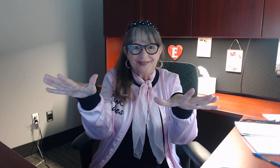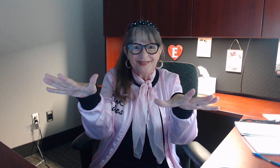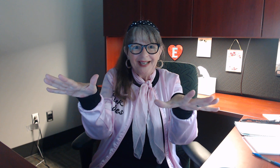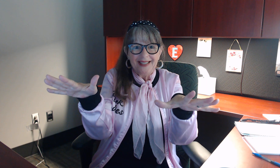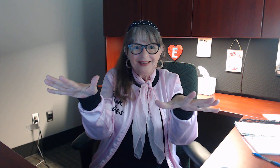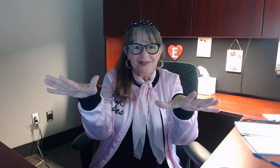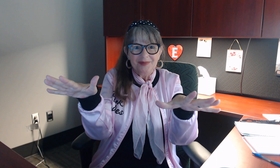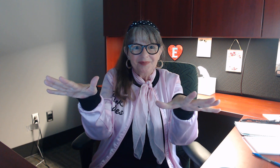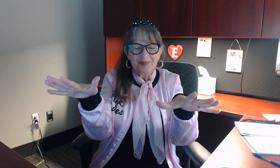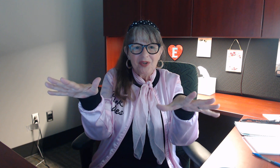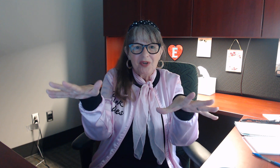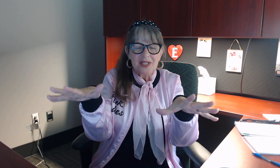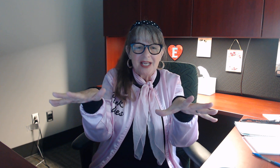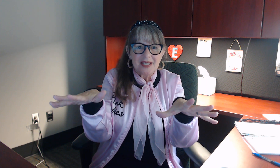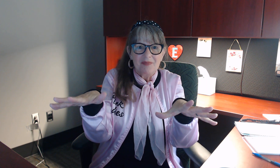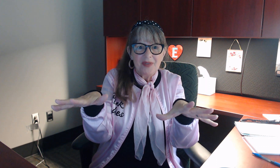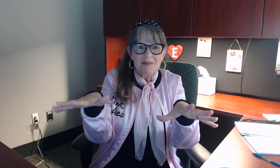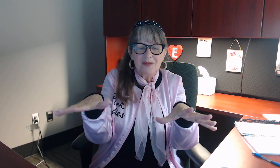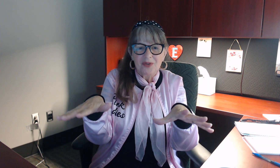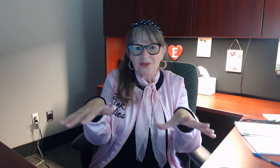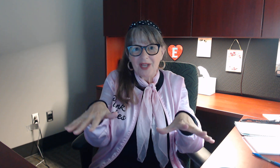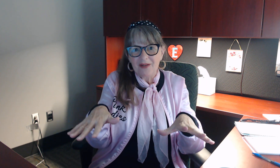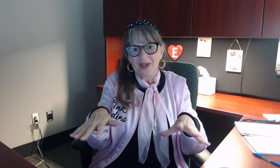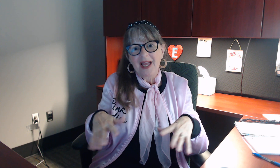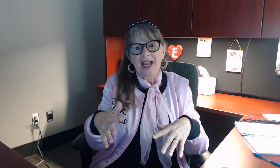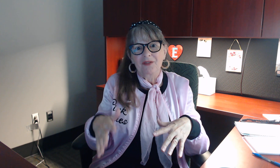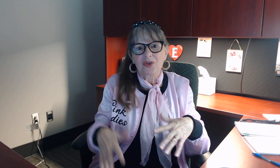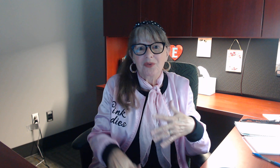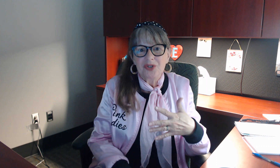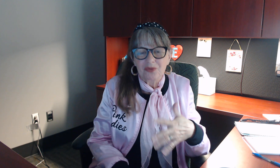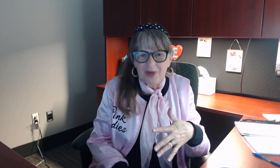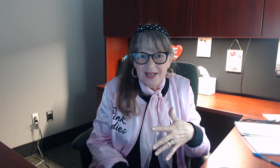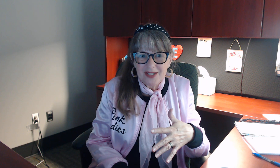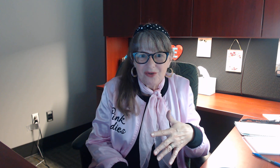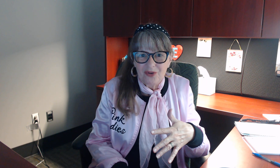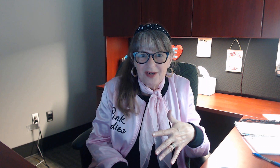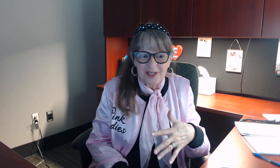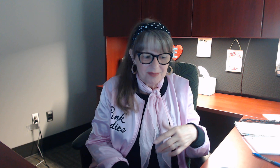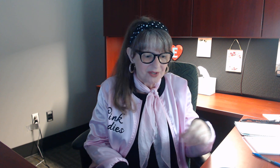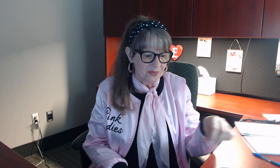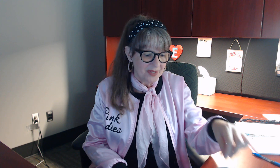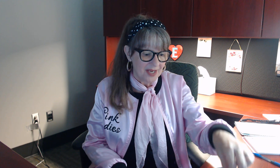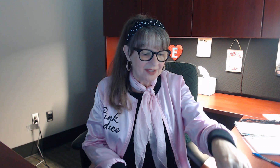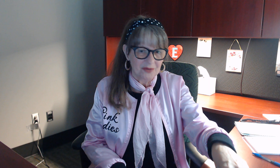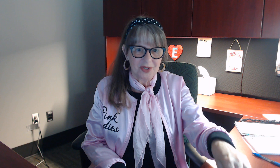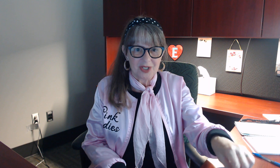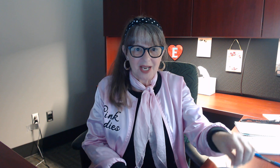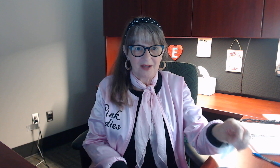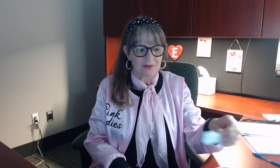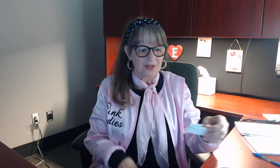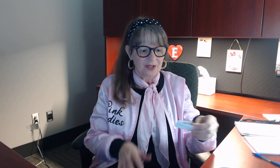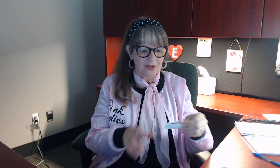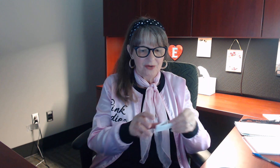right? You could say something, but if you're deaf and if you're doing charades, then you're not going to be doing that. You would just kind of do some sort